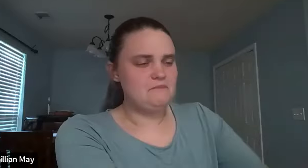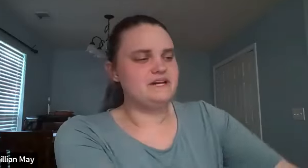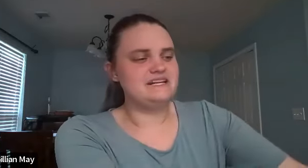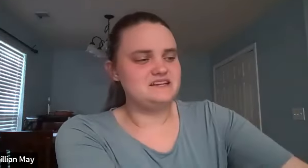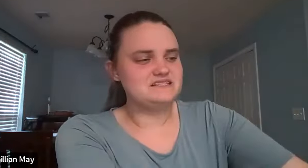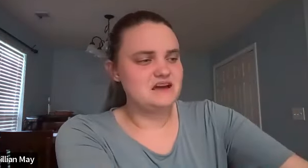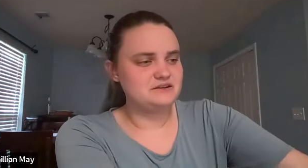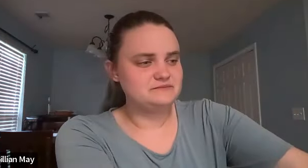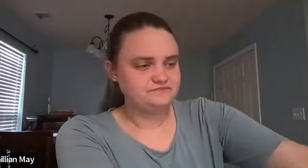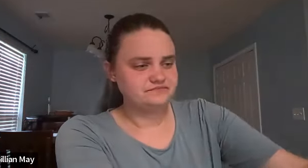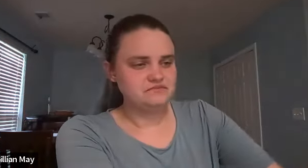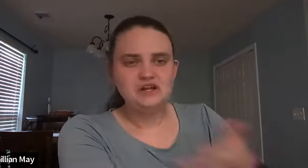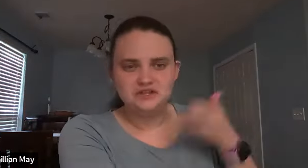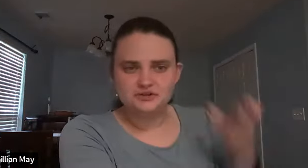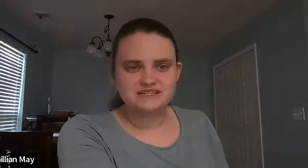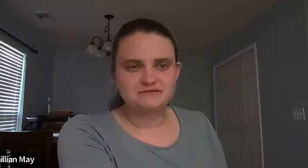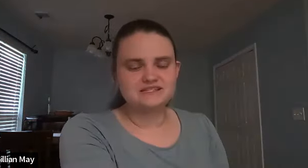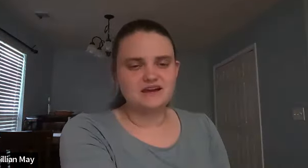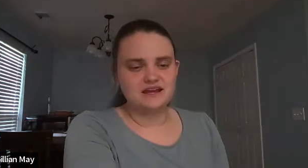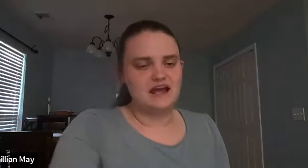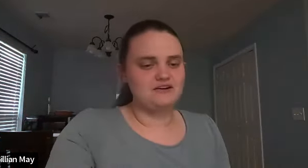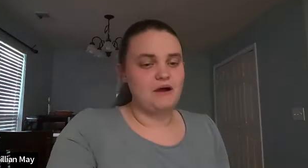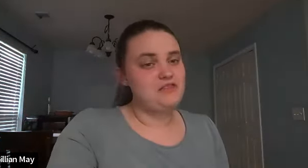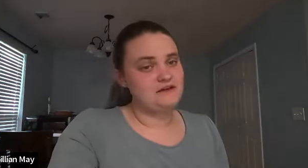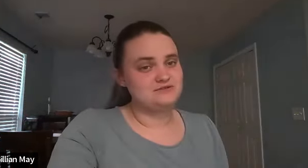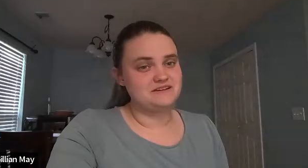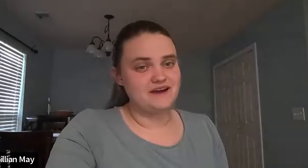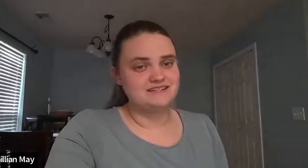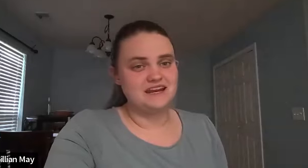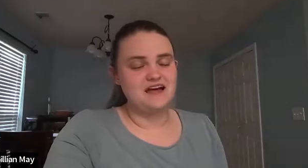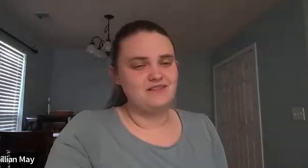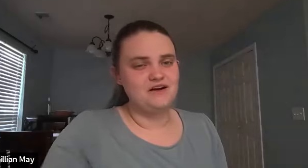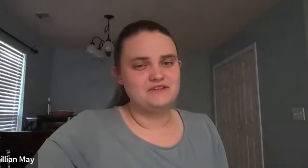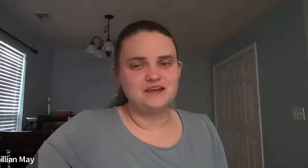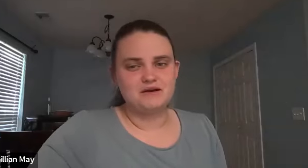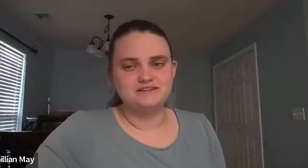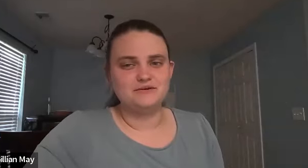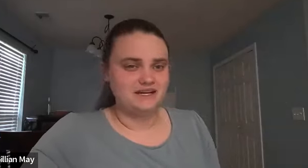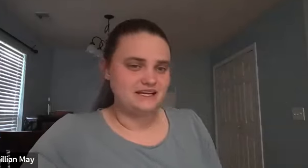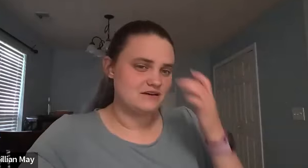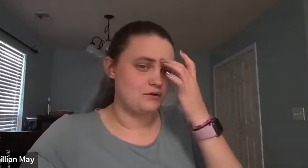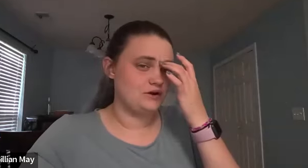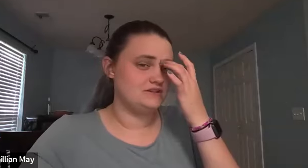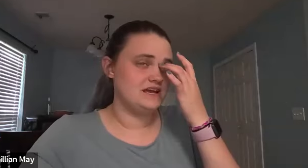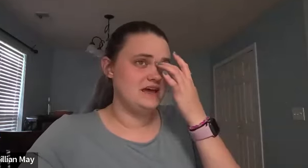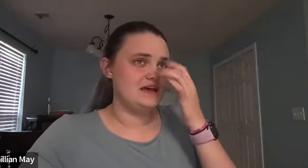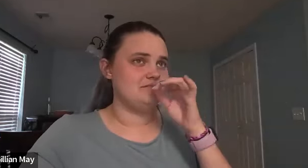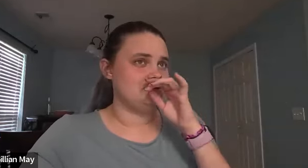But in ASL, you use a different sign. And I don't know, I thought that was really fascinating. I love thinking about different meanings of words and being